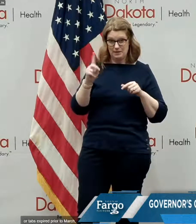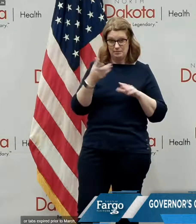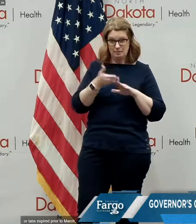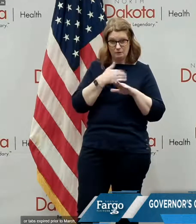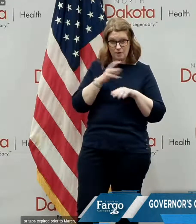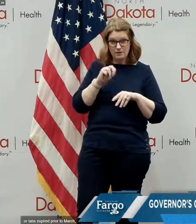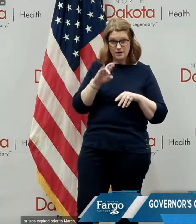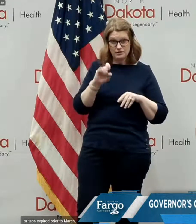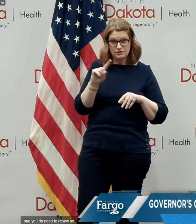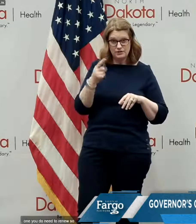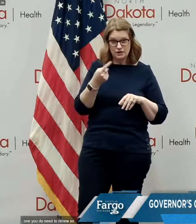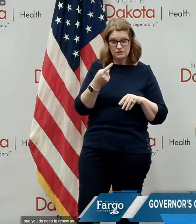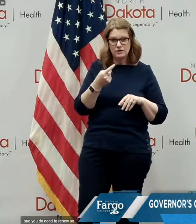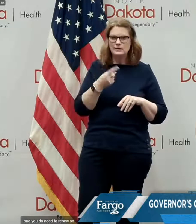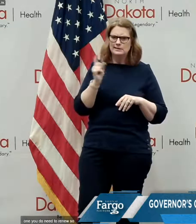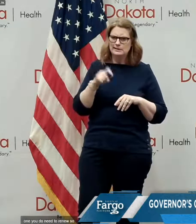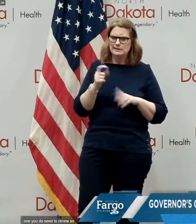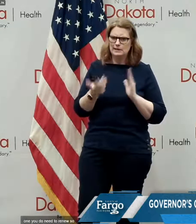again,